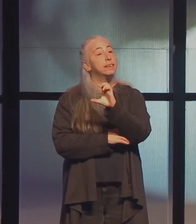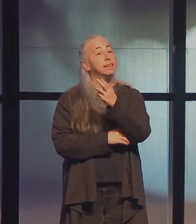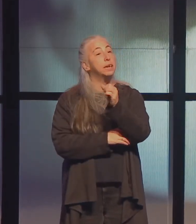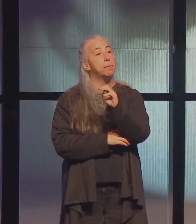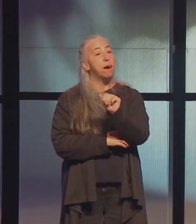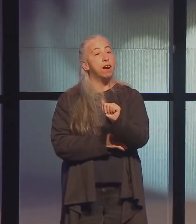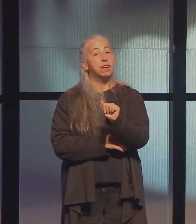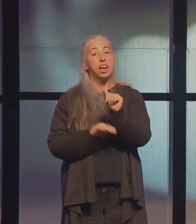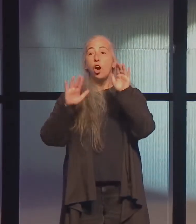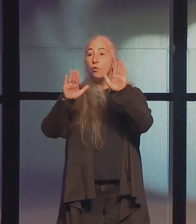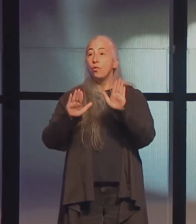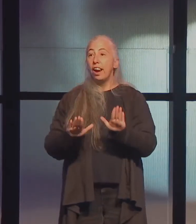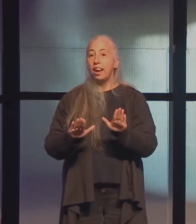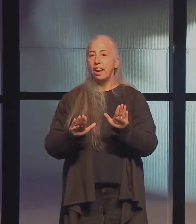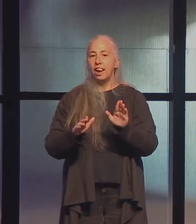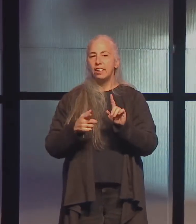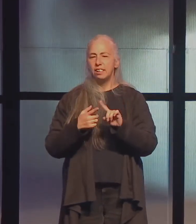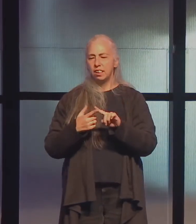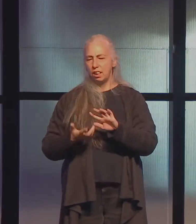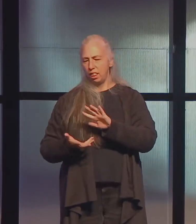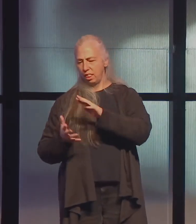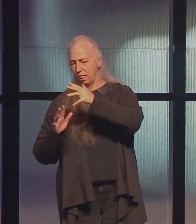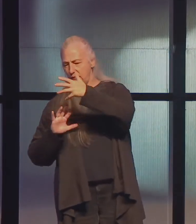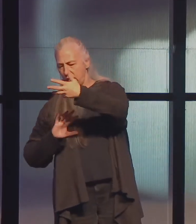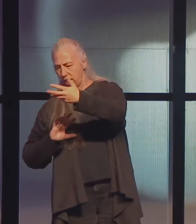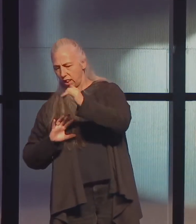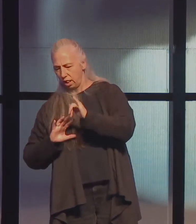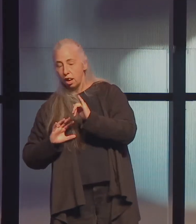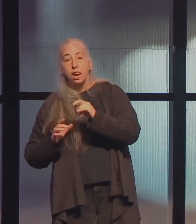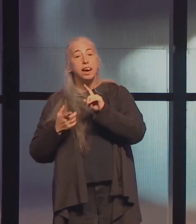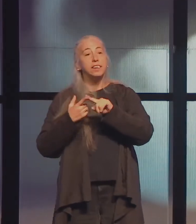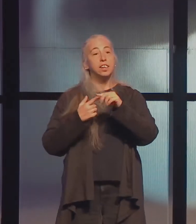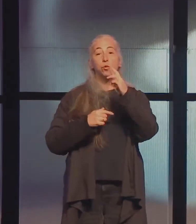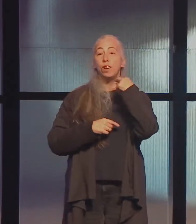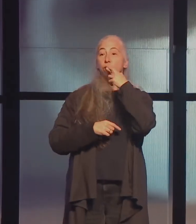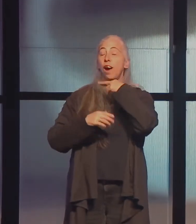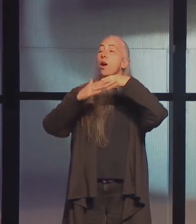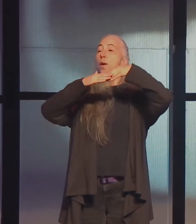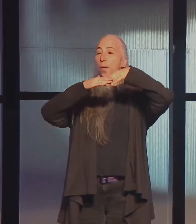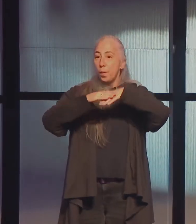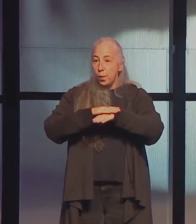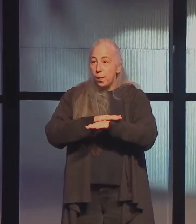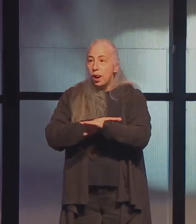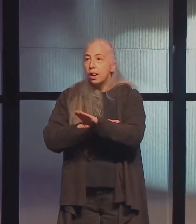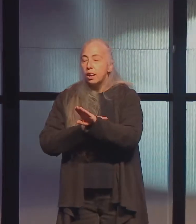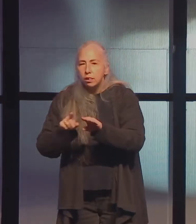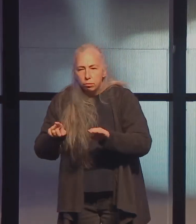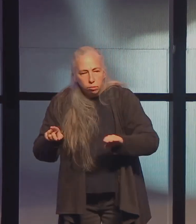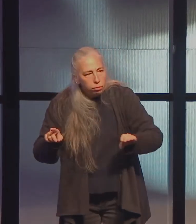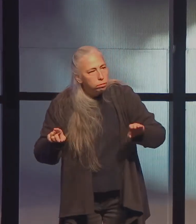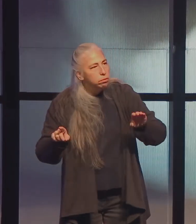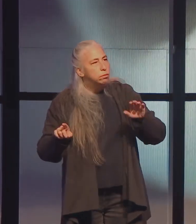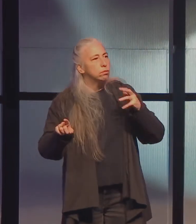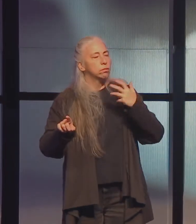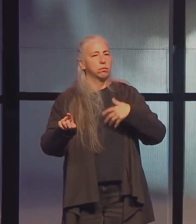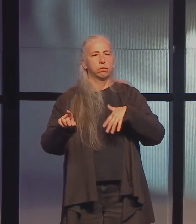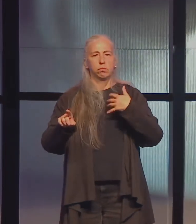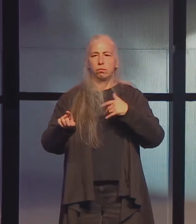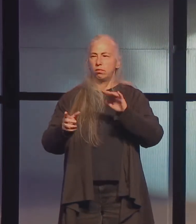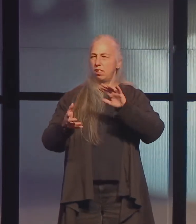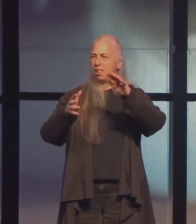until they're not, right? Until you walk into one of those restaurants that does things all screwed up out of